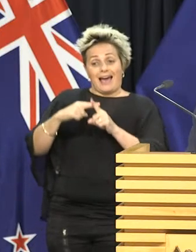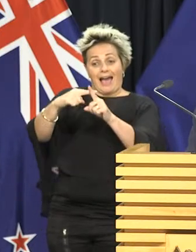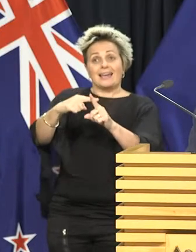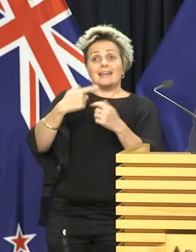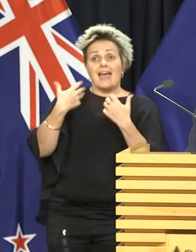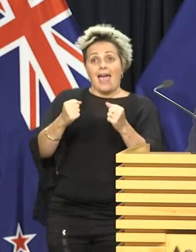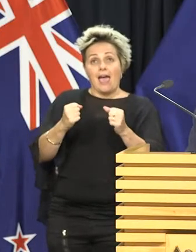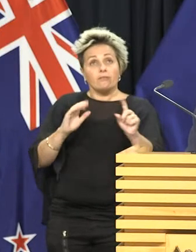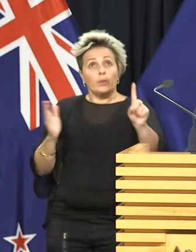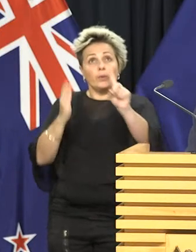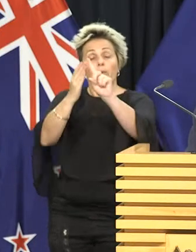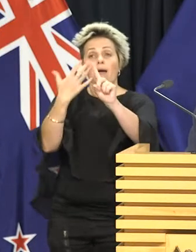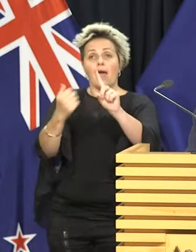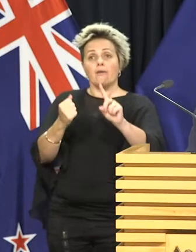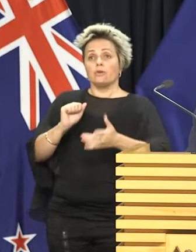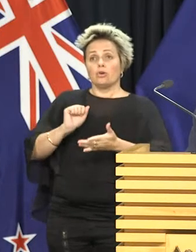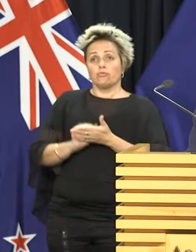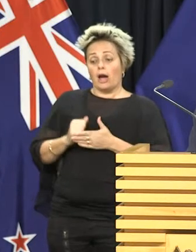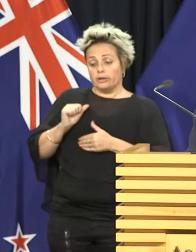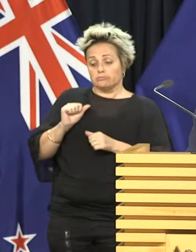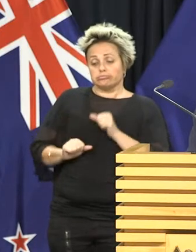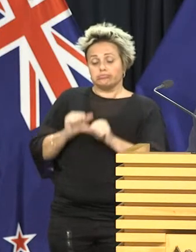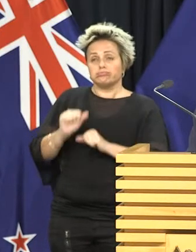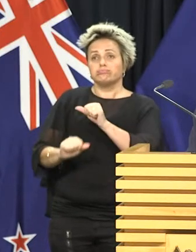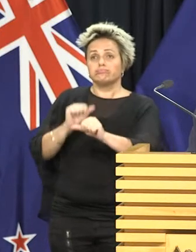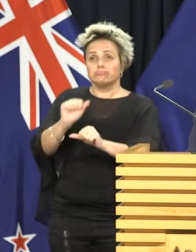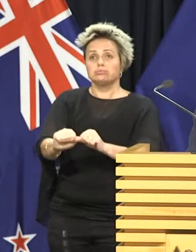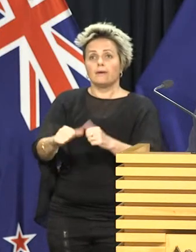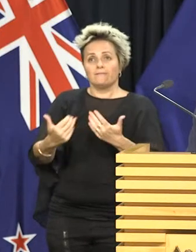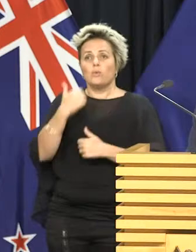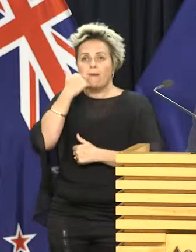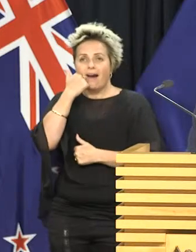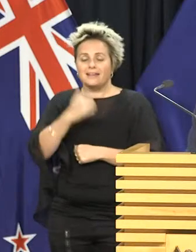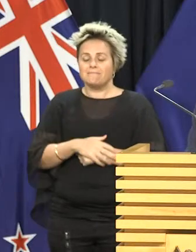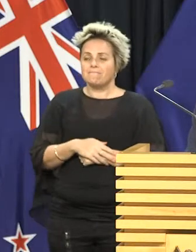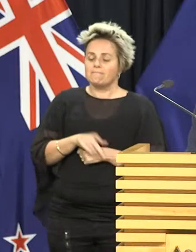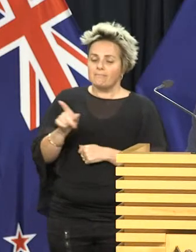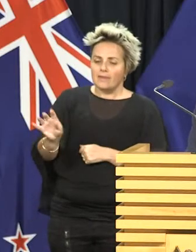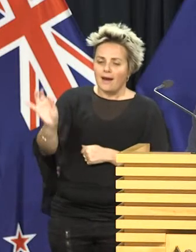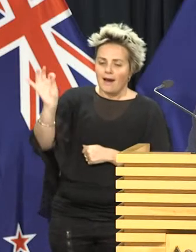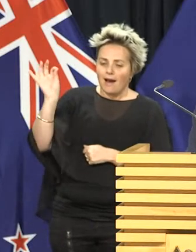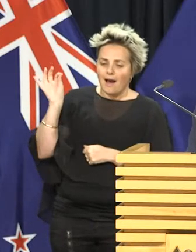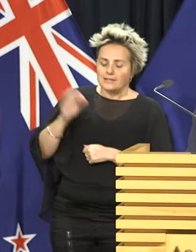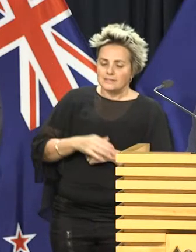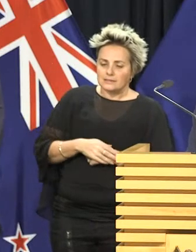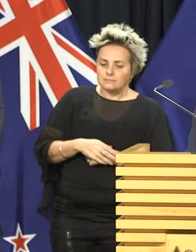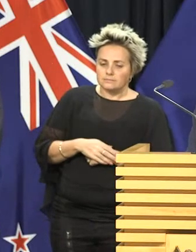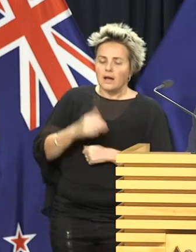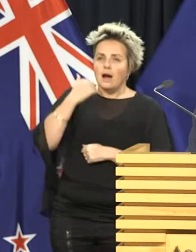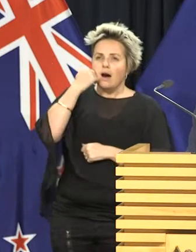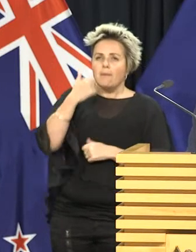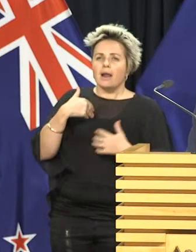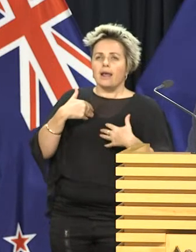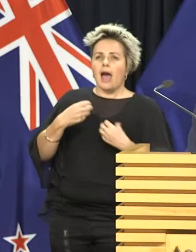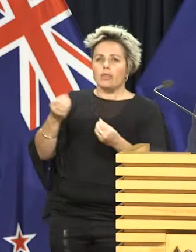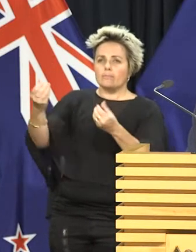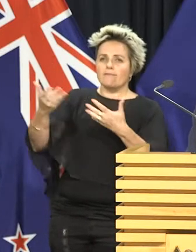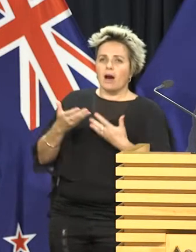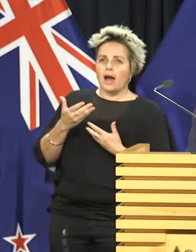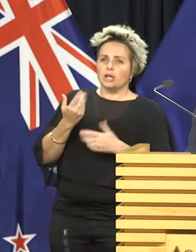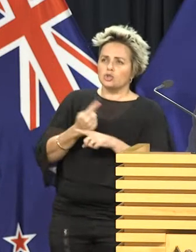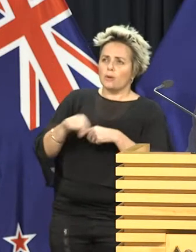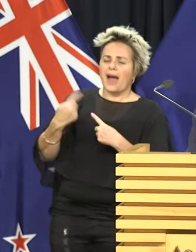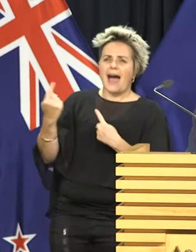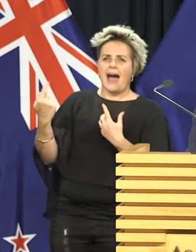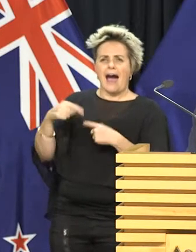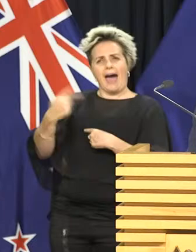concerned as we laid out the vaccination rollout plan for Māori. What are those capacity constraints that Māori health providers have spoken to?